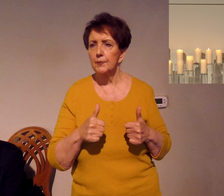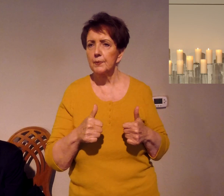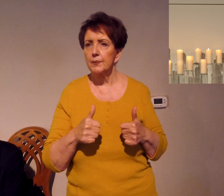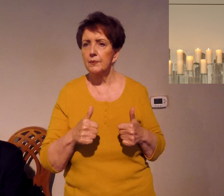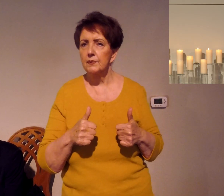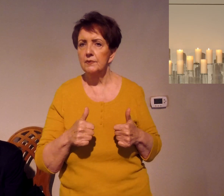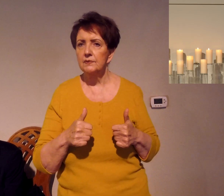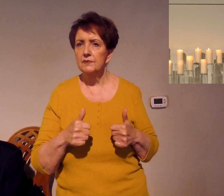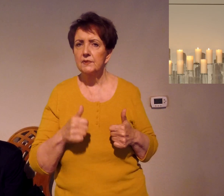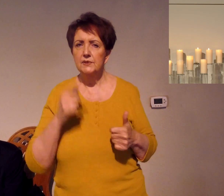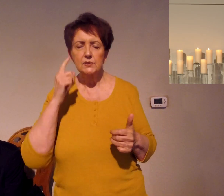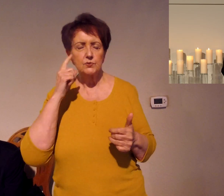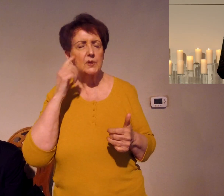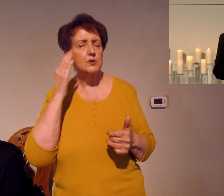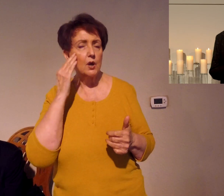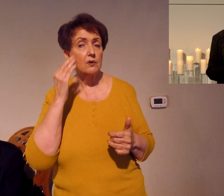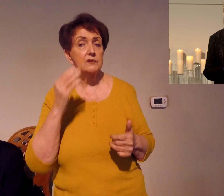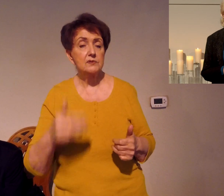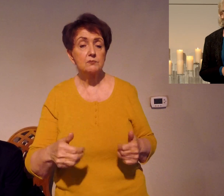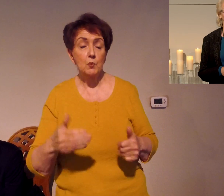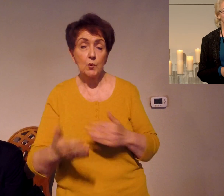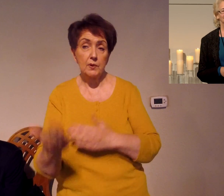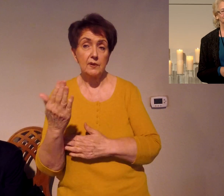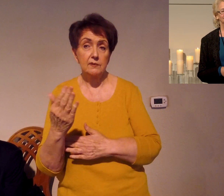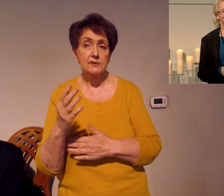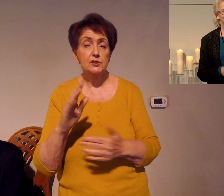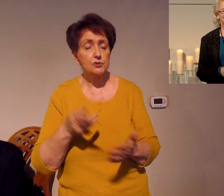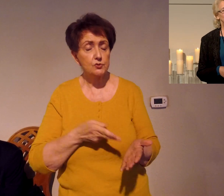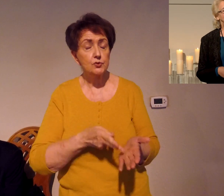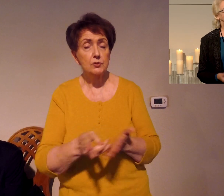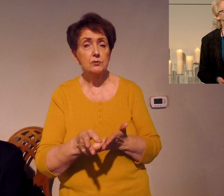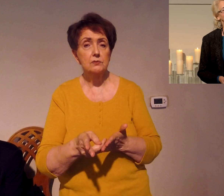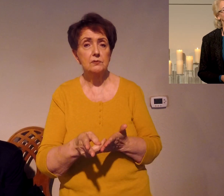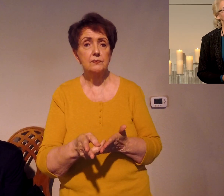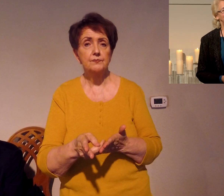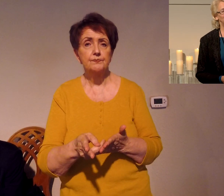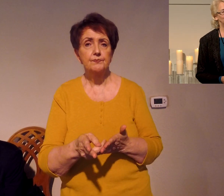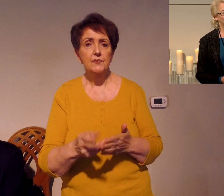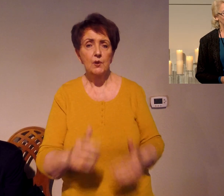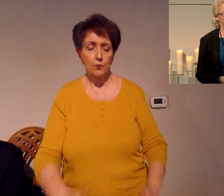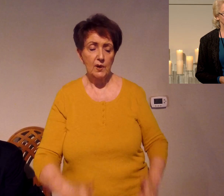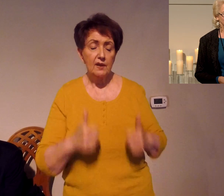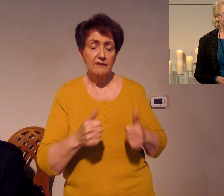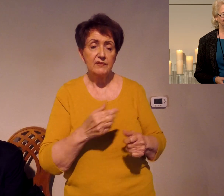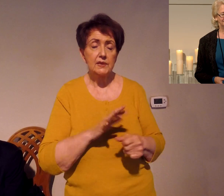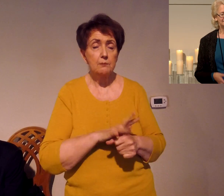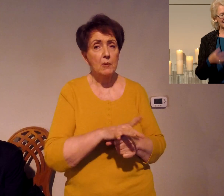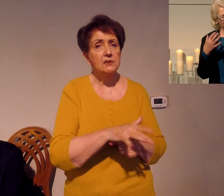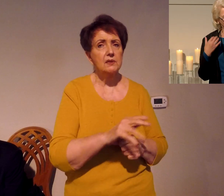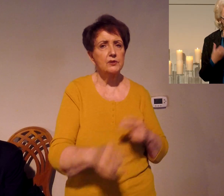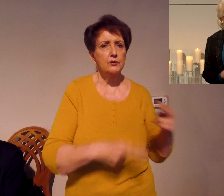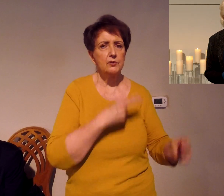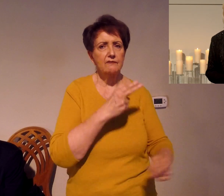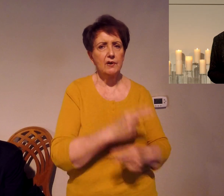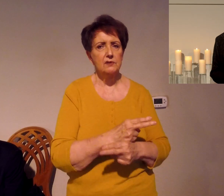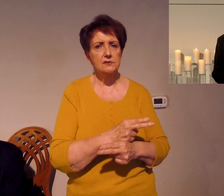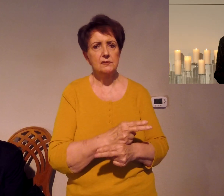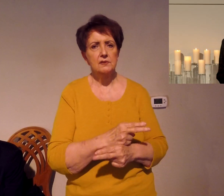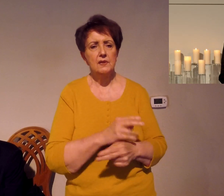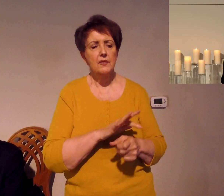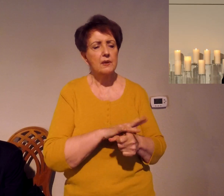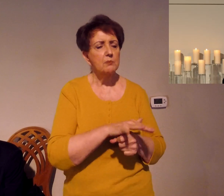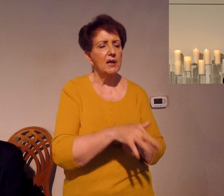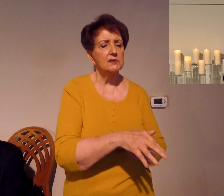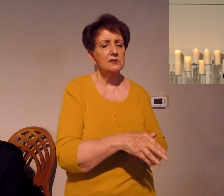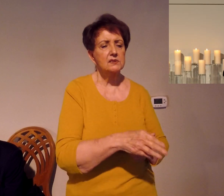And so as we know this morning that this is true, that we live in an abundant universe, that abundance flows